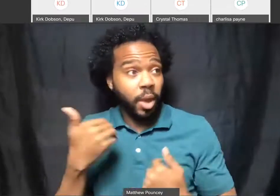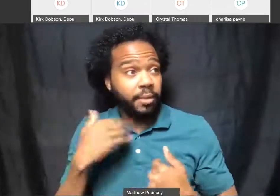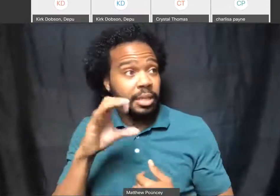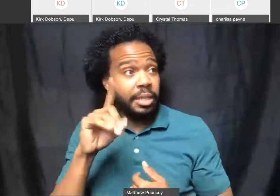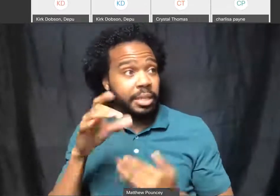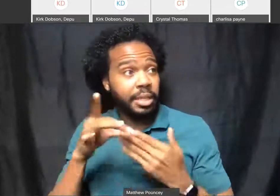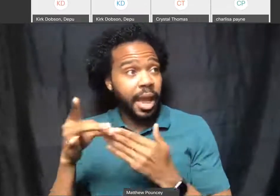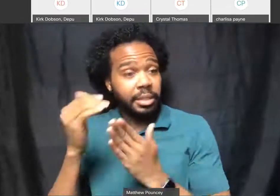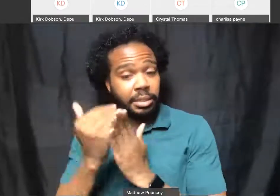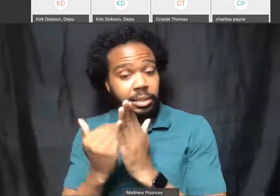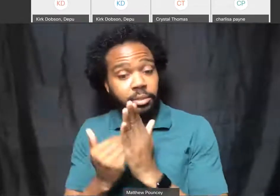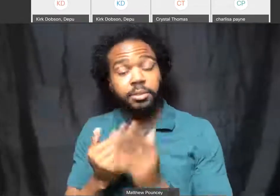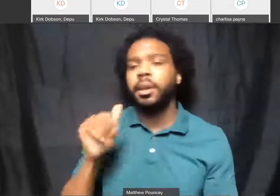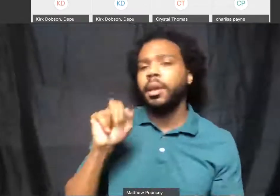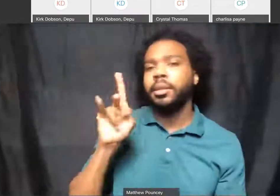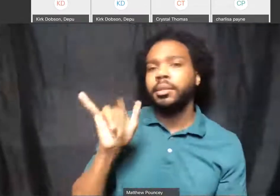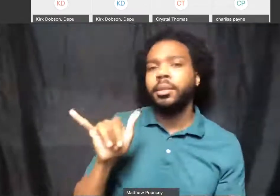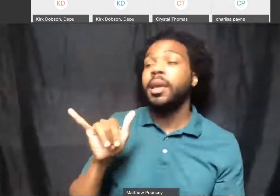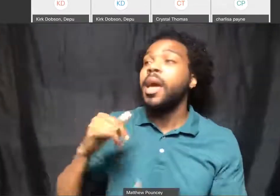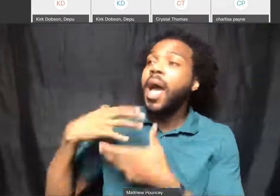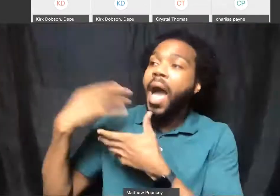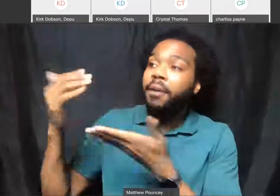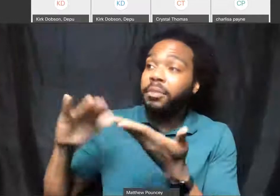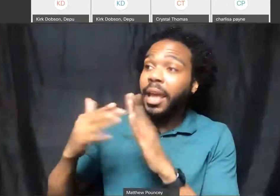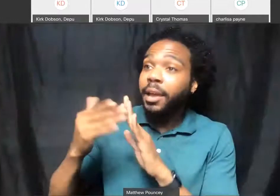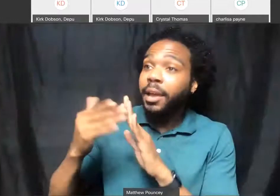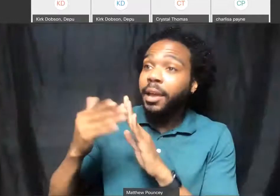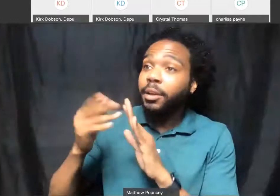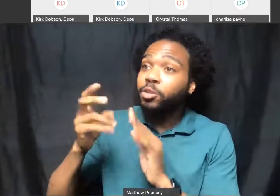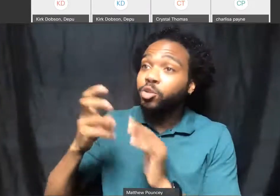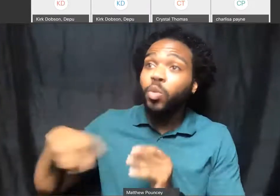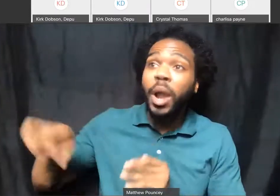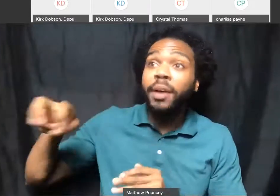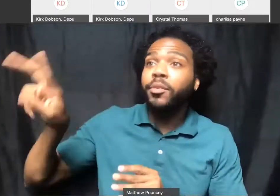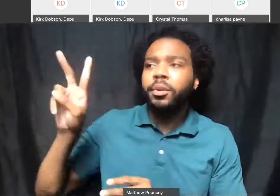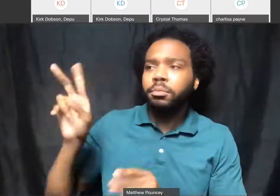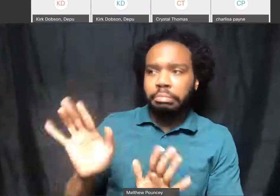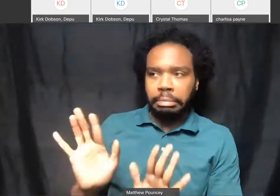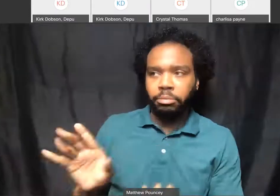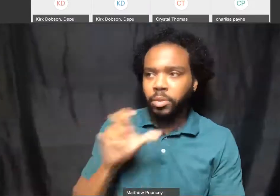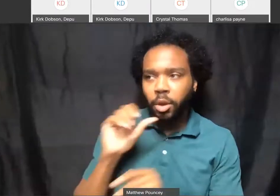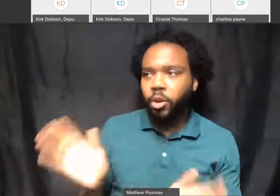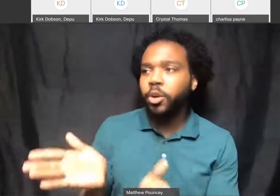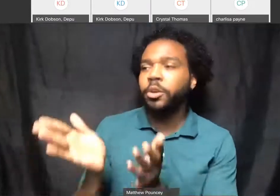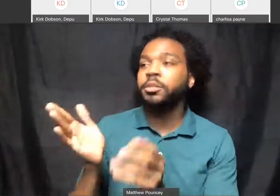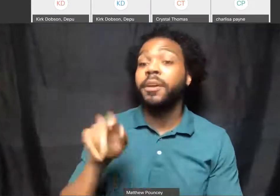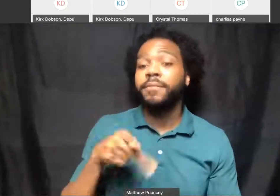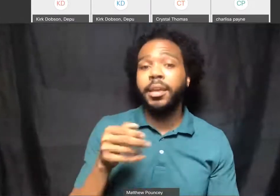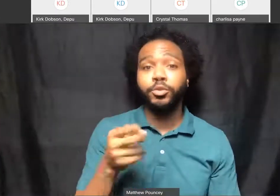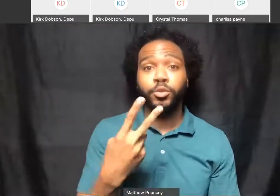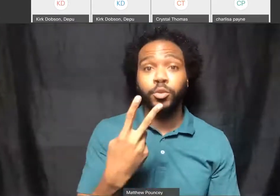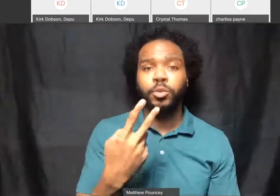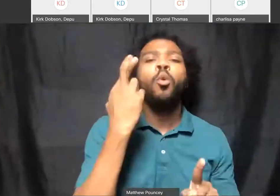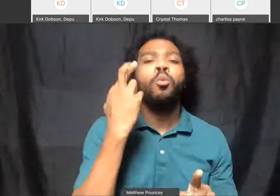Out-of-town travel is discouraged. Our phase 2 guidance actually specifically says, hold on one second and I'll pull it